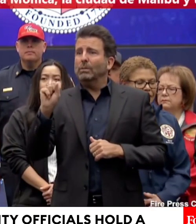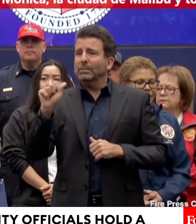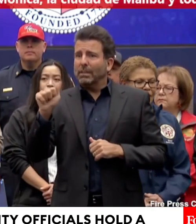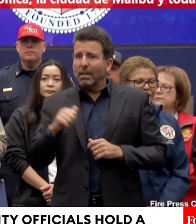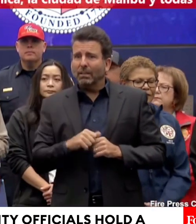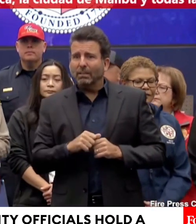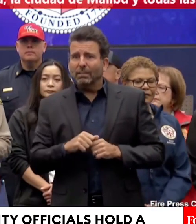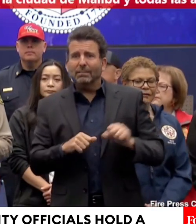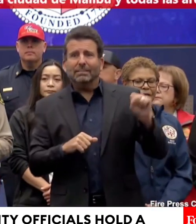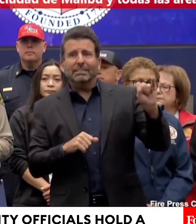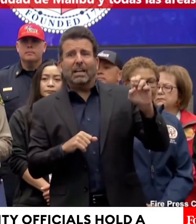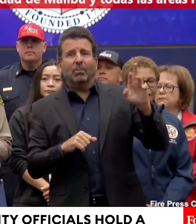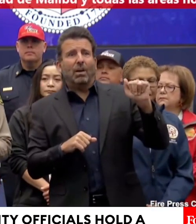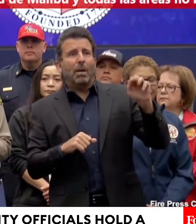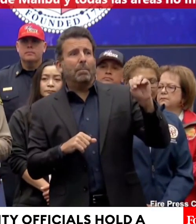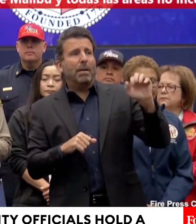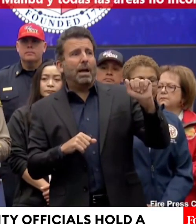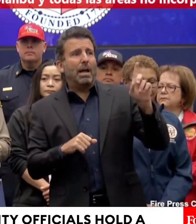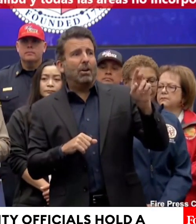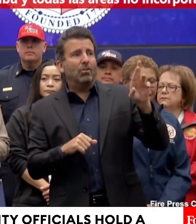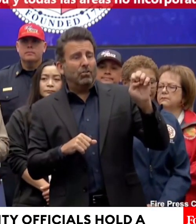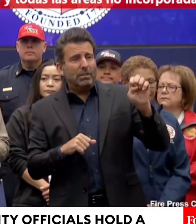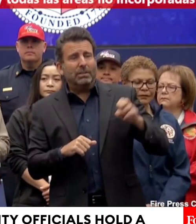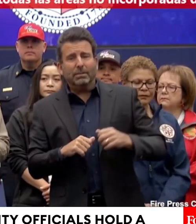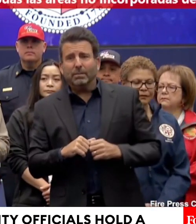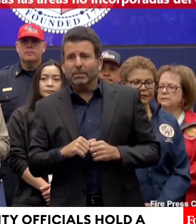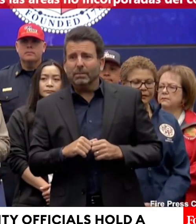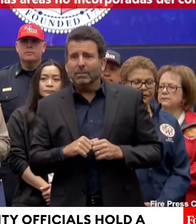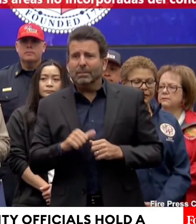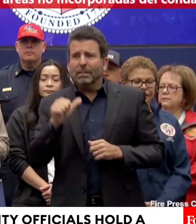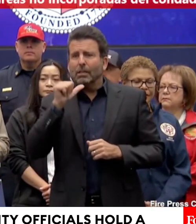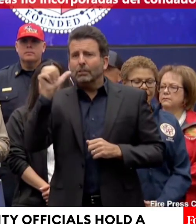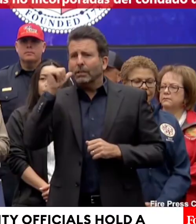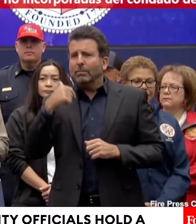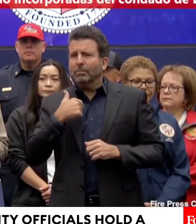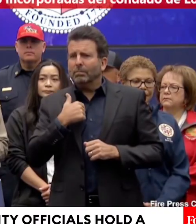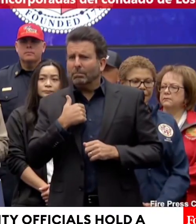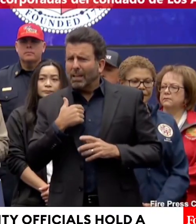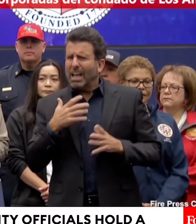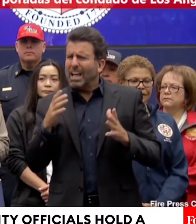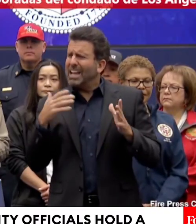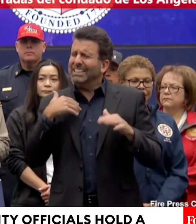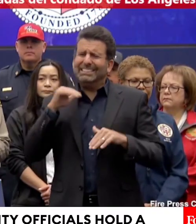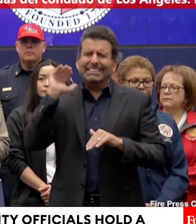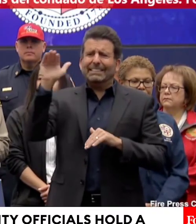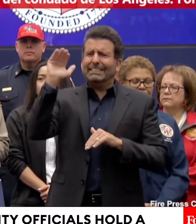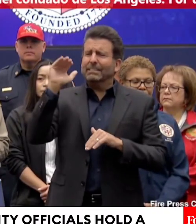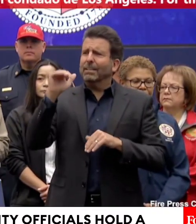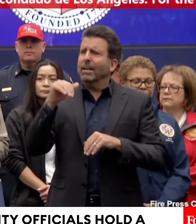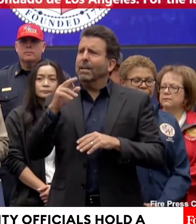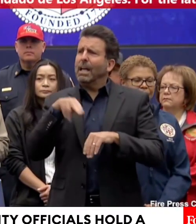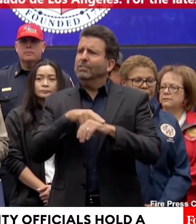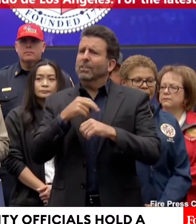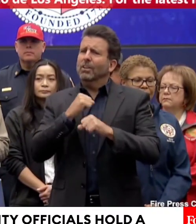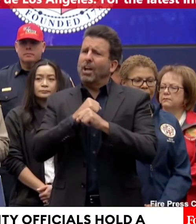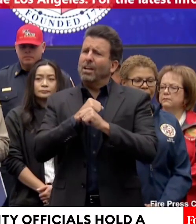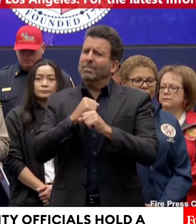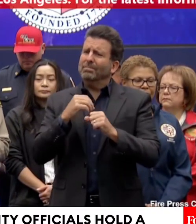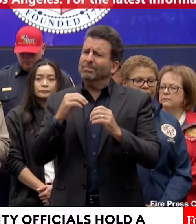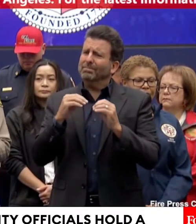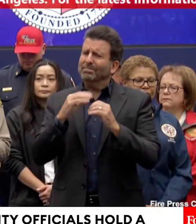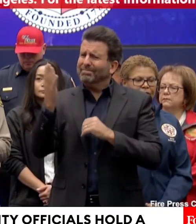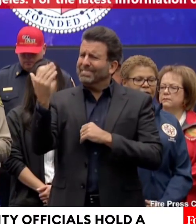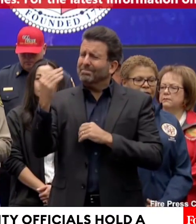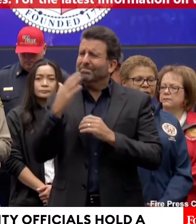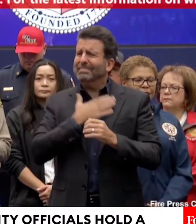requests for more National Guard assistance, specifically to the Los Angeles Police Department and the LA County Sheriff's Department. So